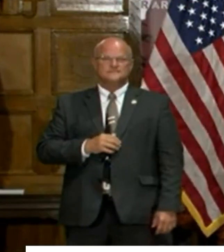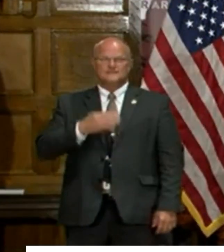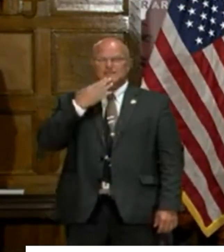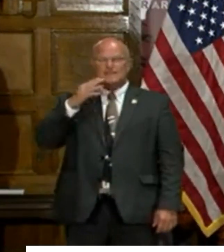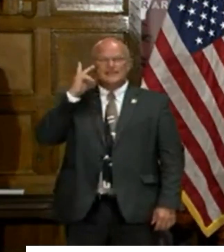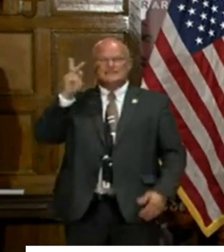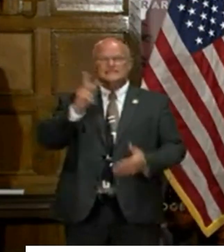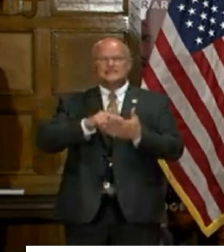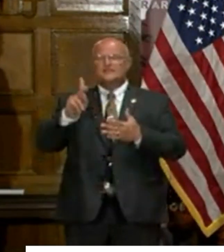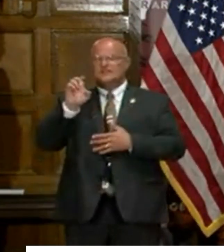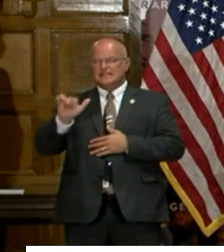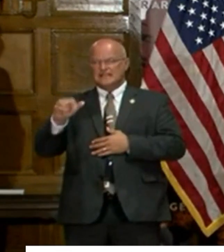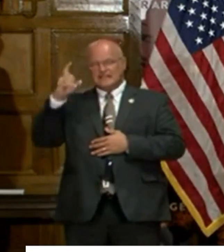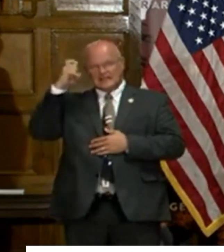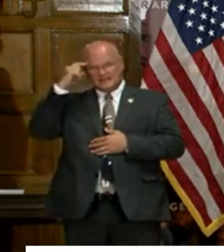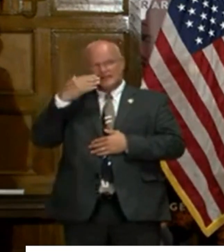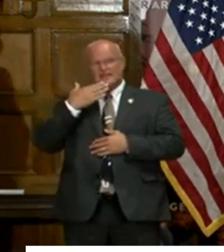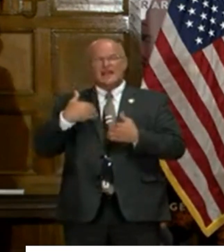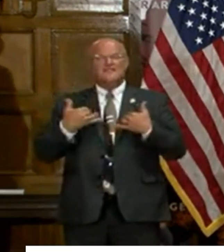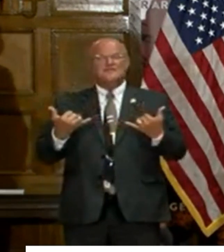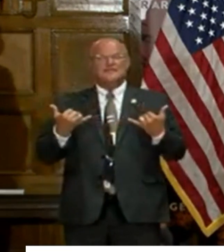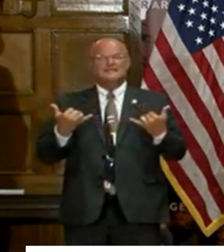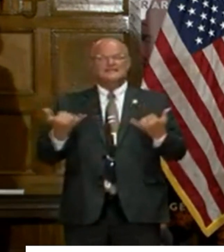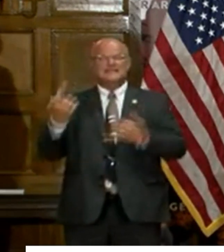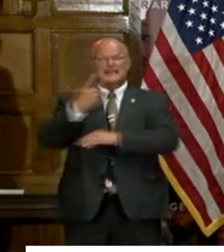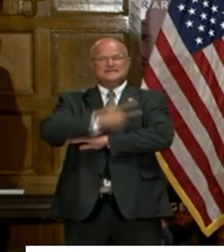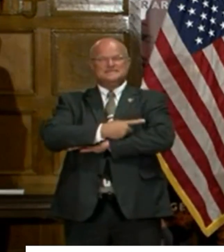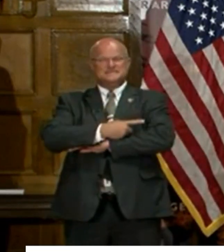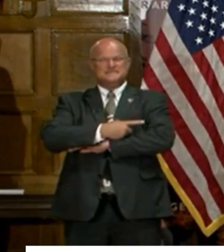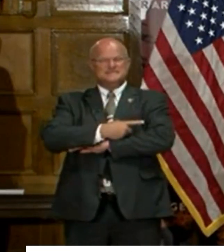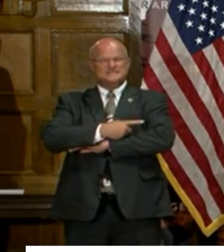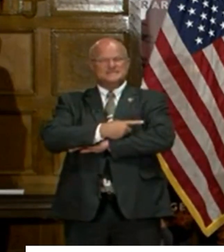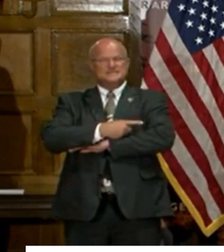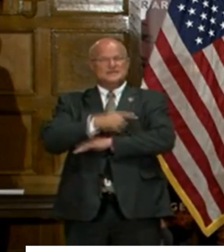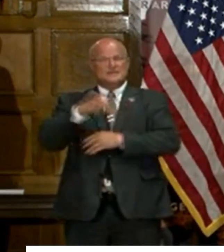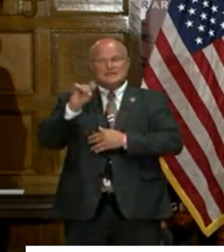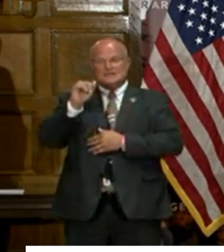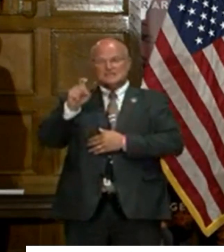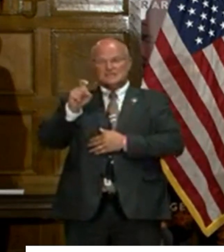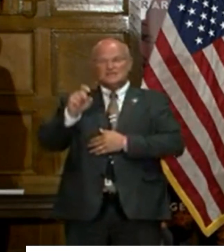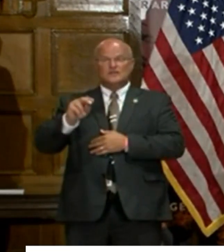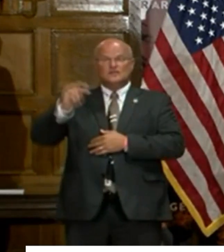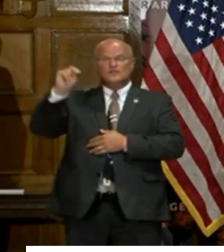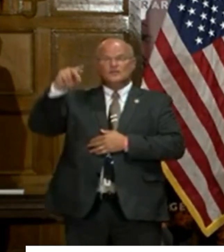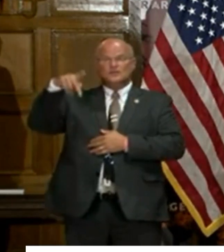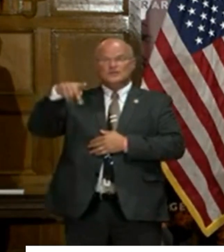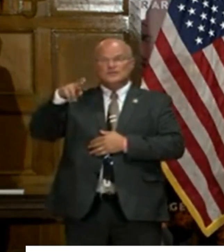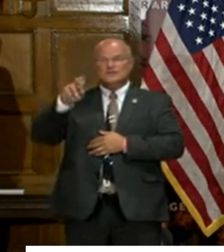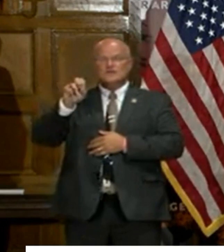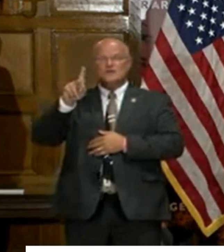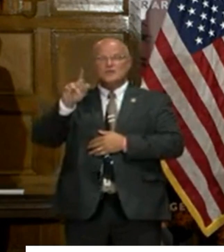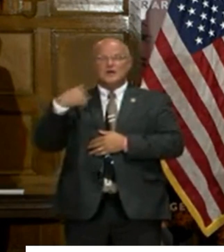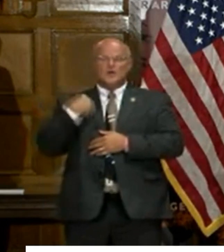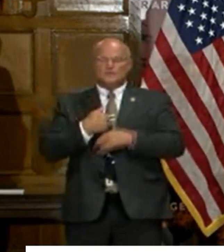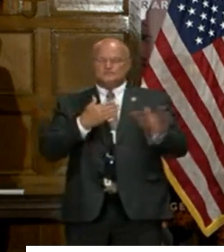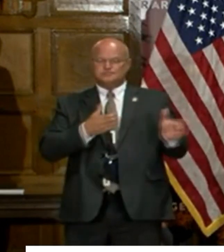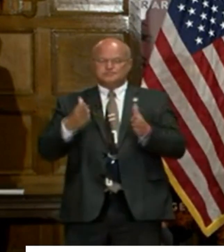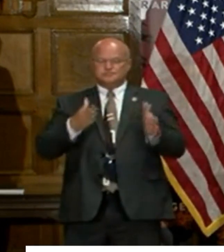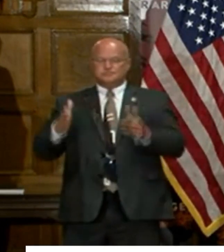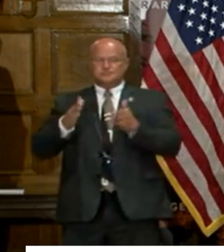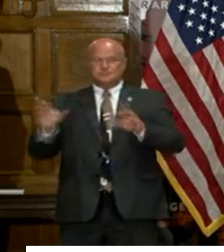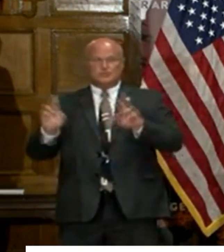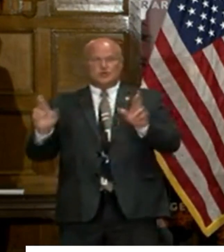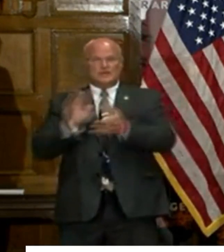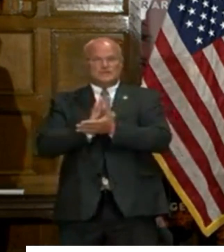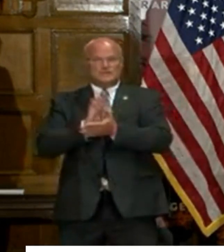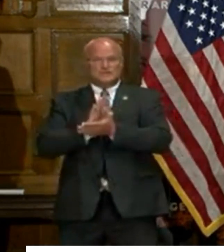Thank you, Secretary Key and Governor. Thank you for having me today. In Jacksonville, North Pulaski, we've been preparing for the reopening of